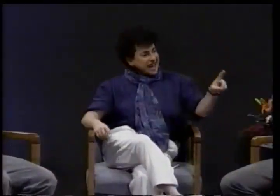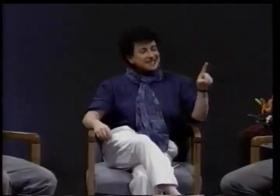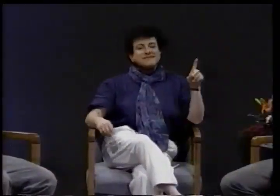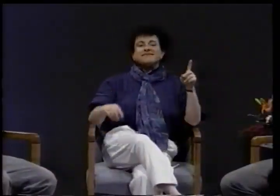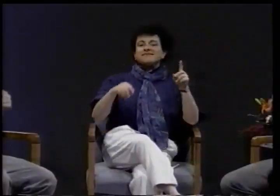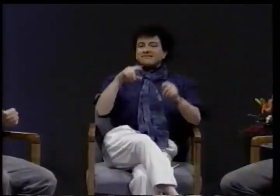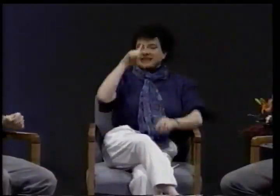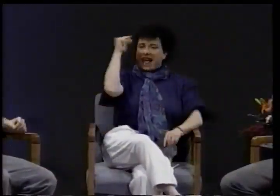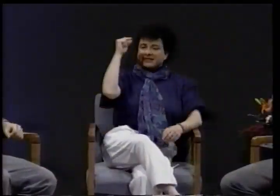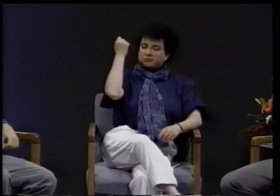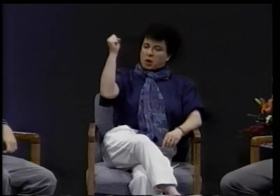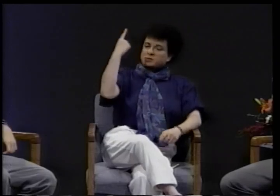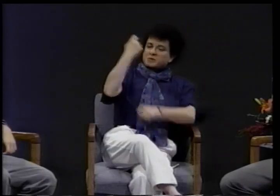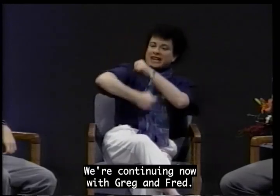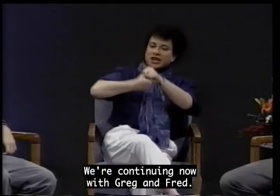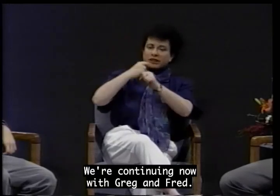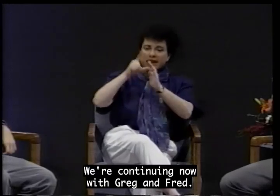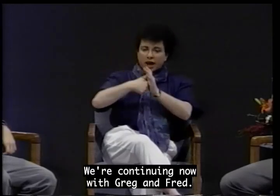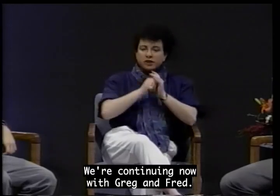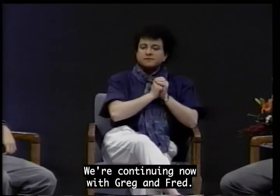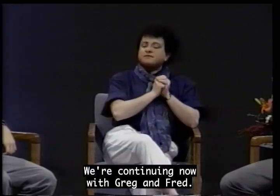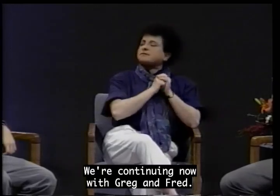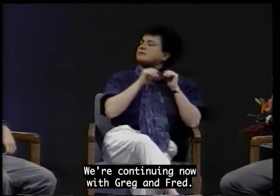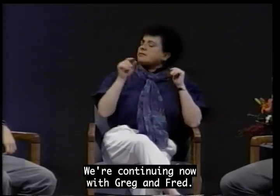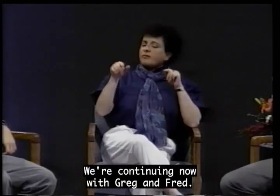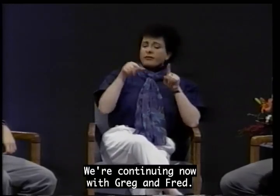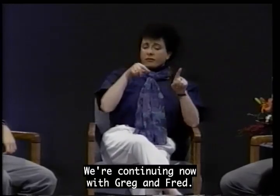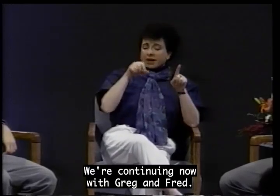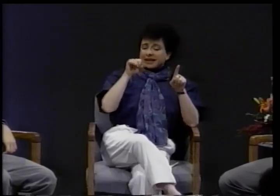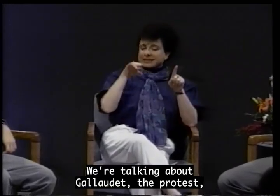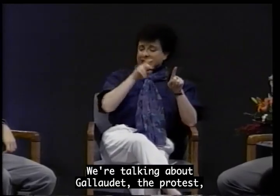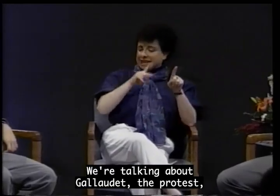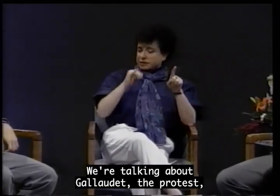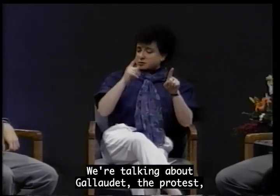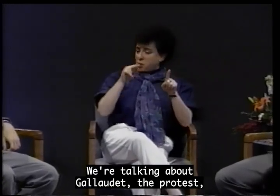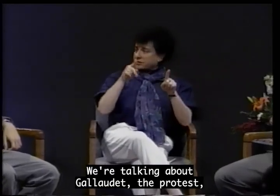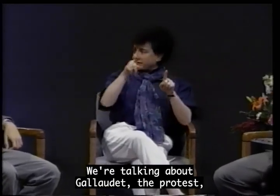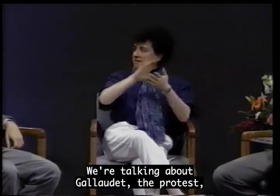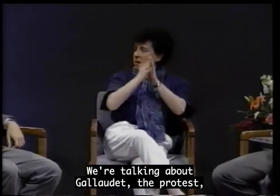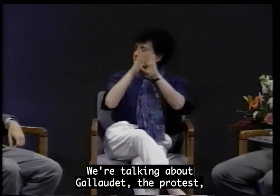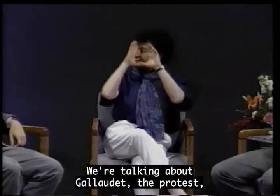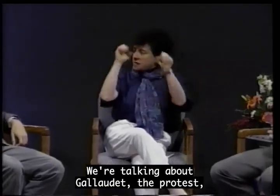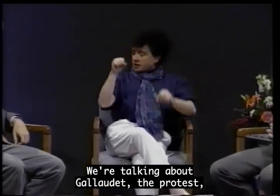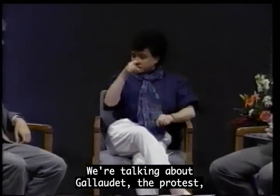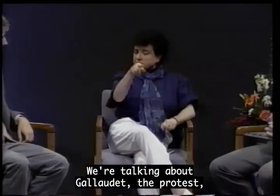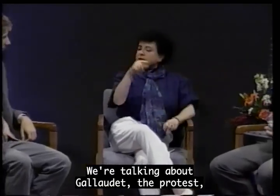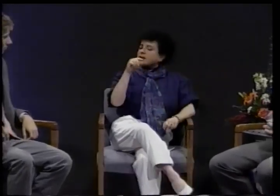We're continuing now with Greg and Fred. We're talking about Gallaudet, the protest, and now 1 year